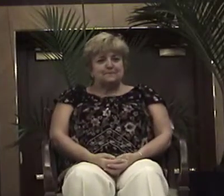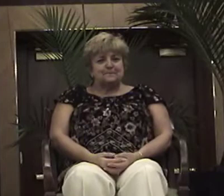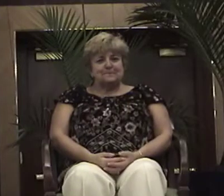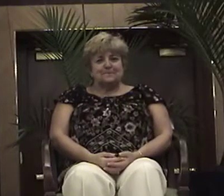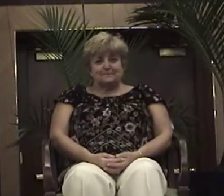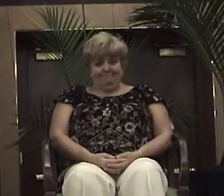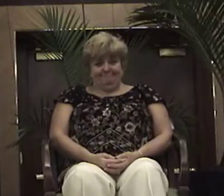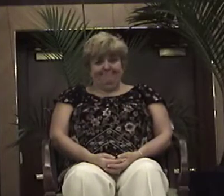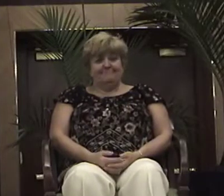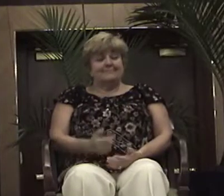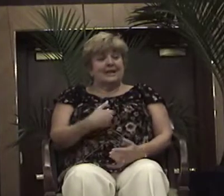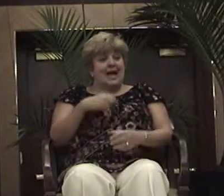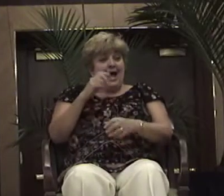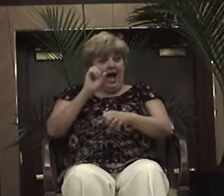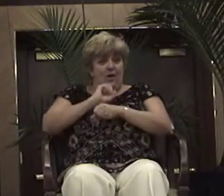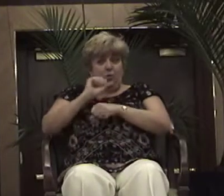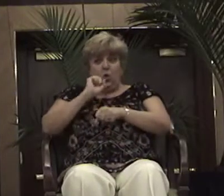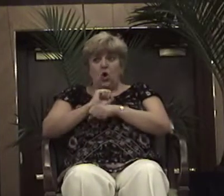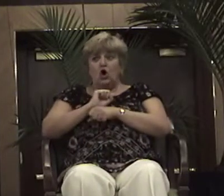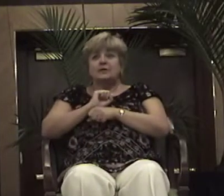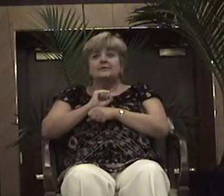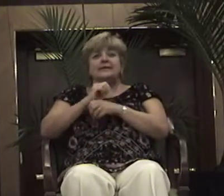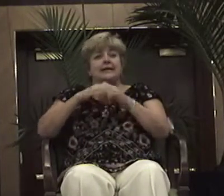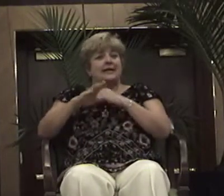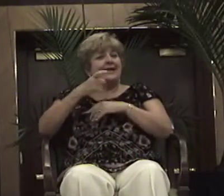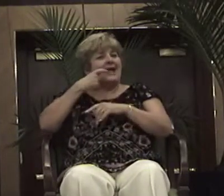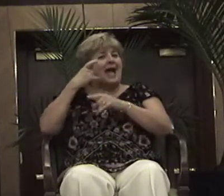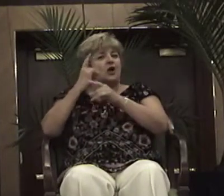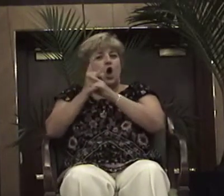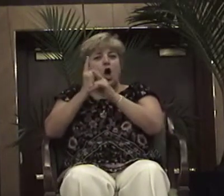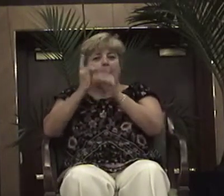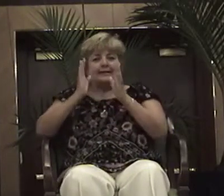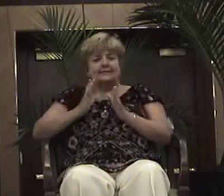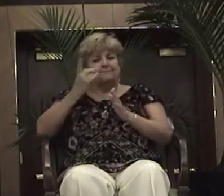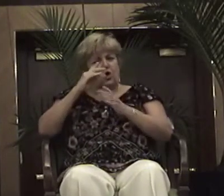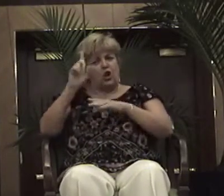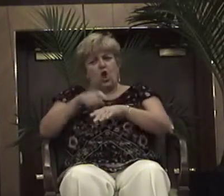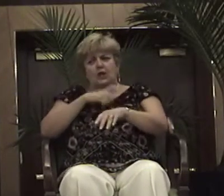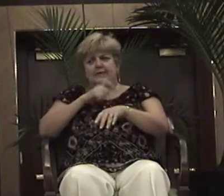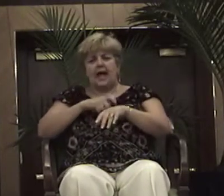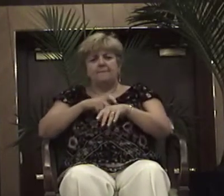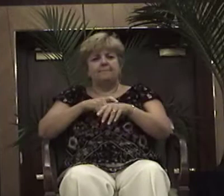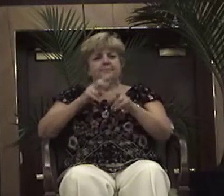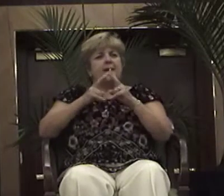I've worked in the field of alcoholism for quite some time. I've been very involved in a number of areas.